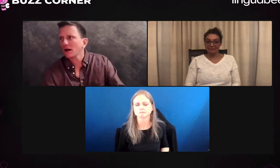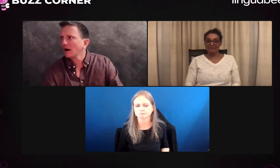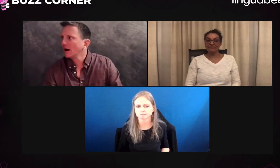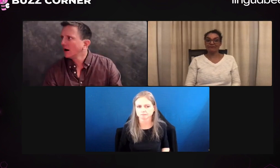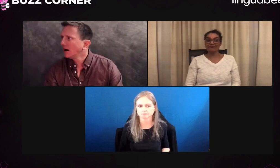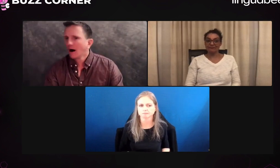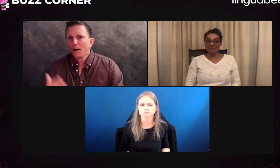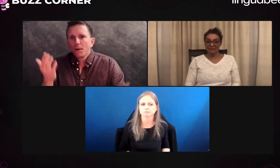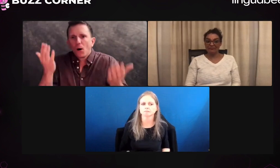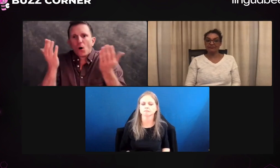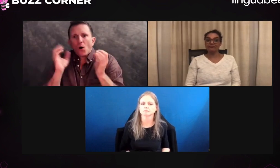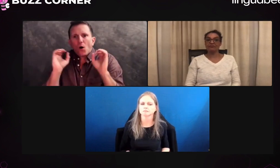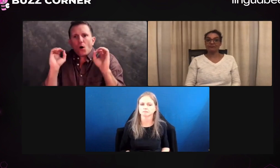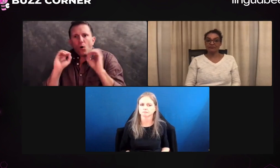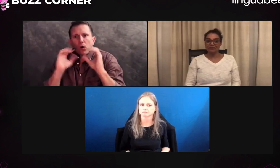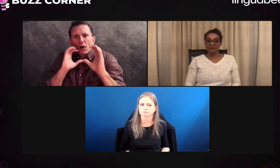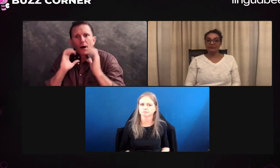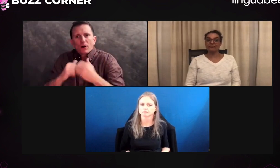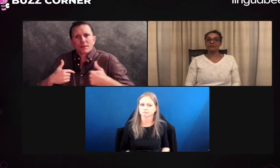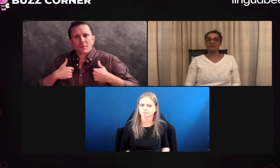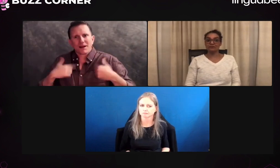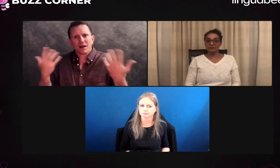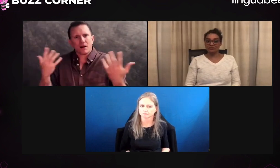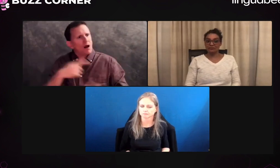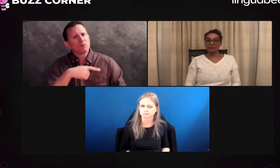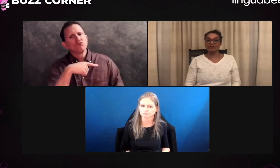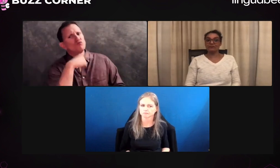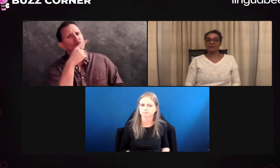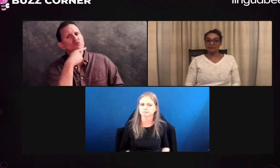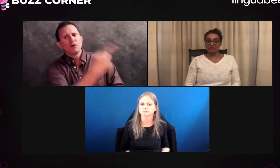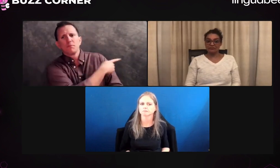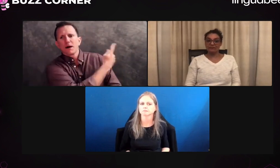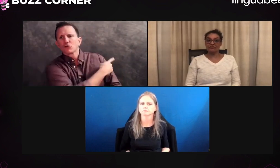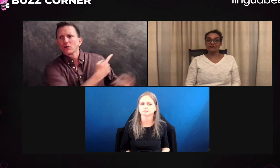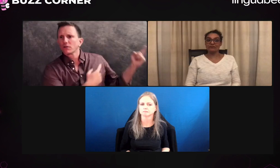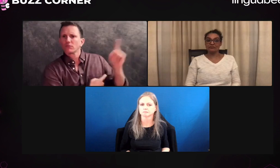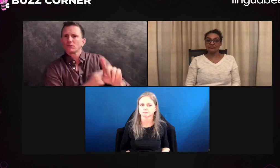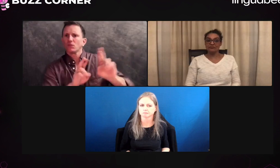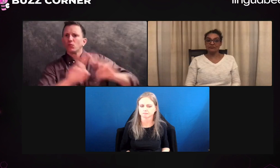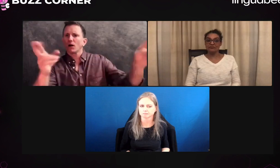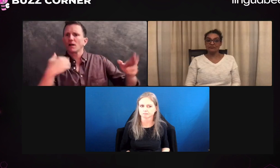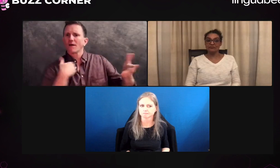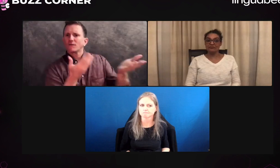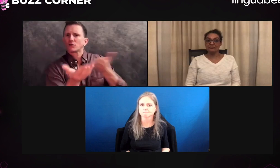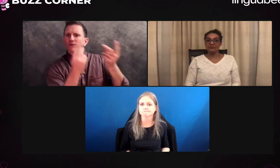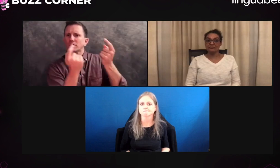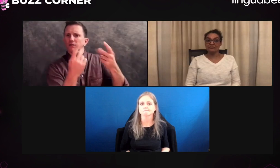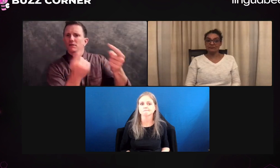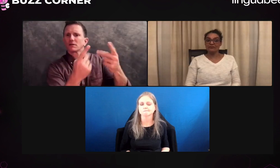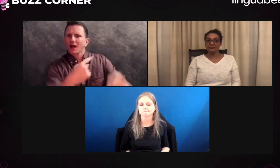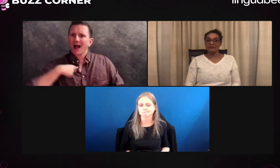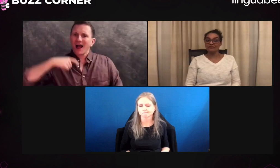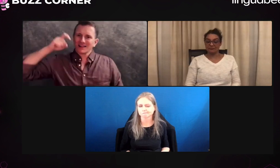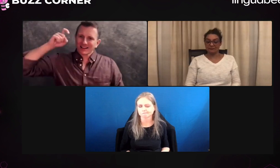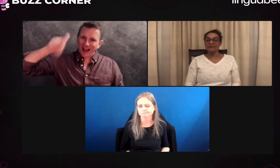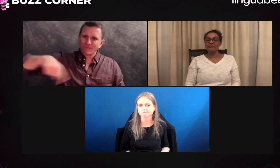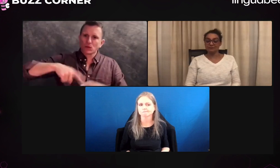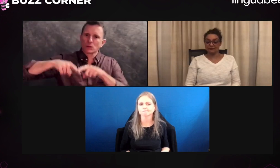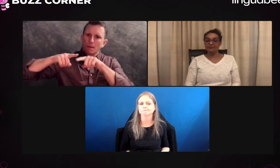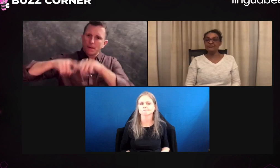with us, or they said that nobody's available. And there was no communication with me as the person who was actually the patient. And